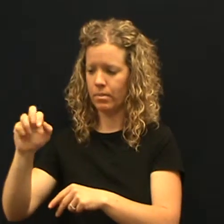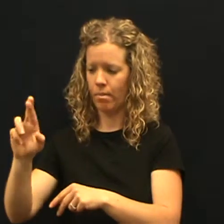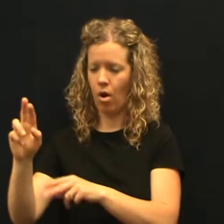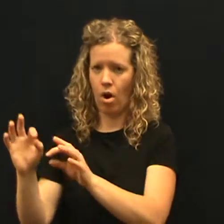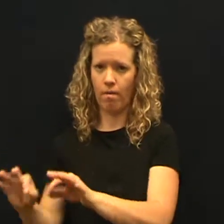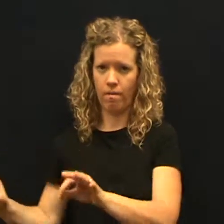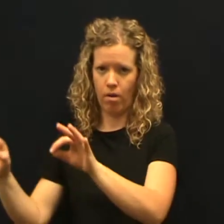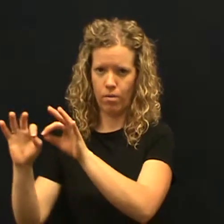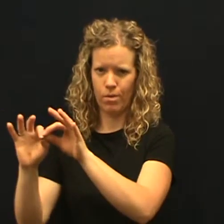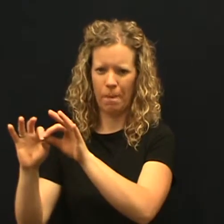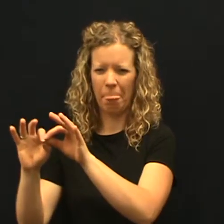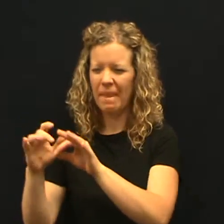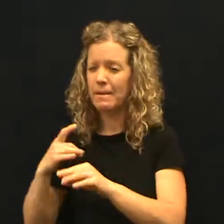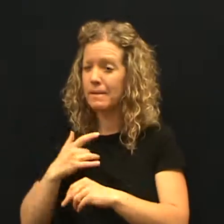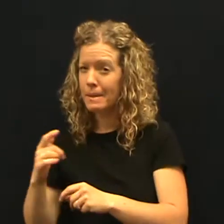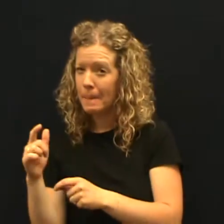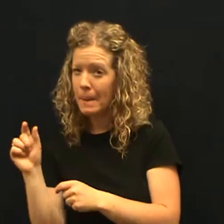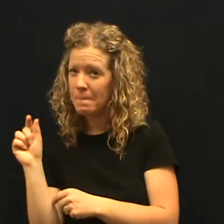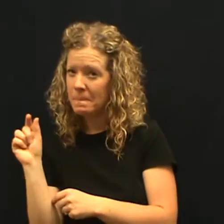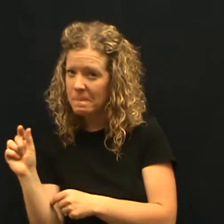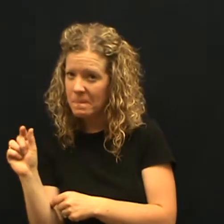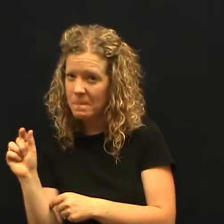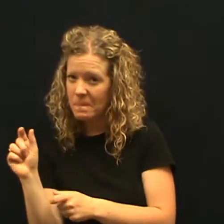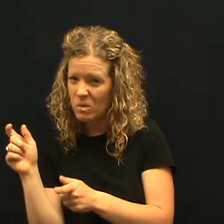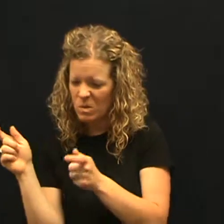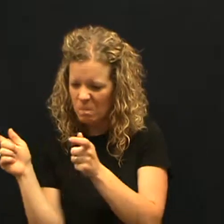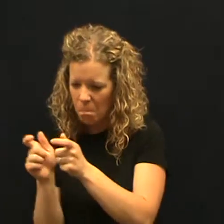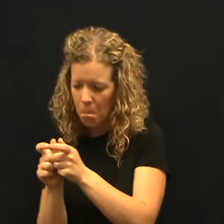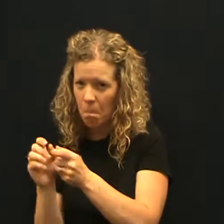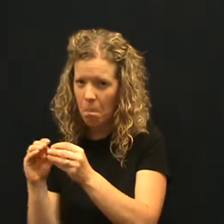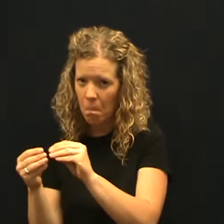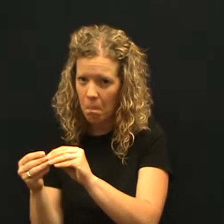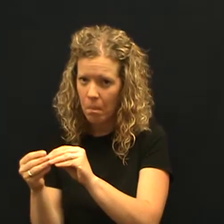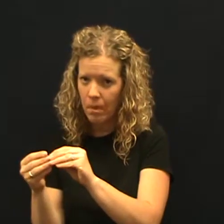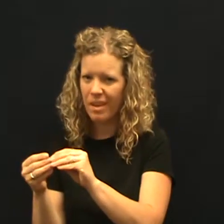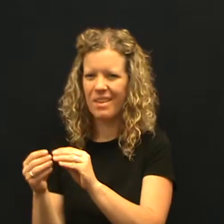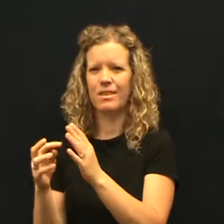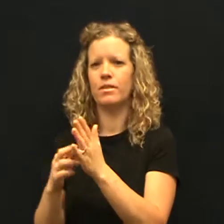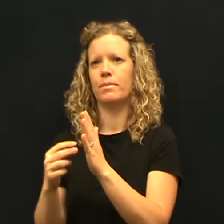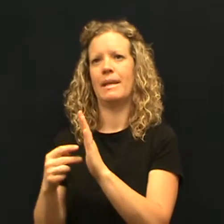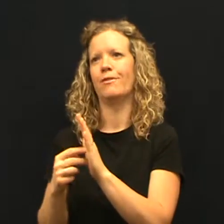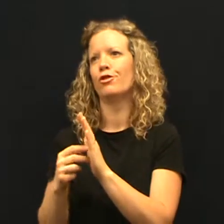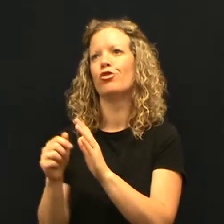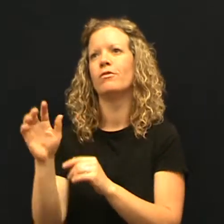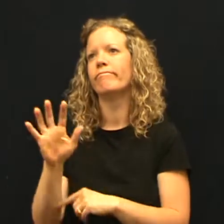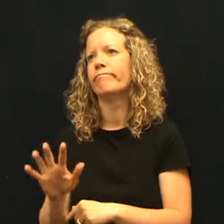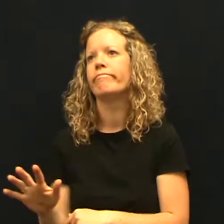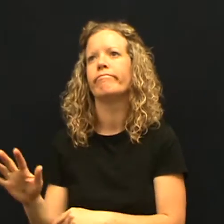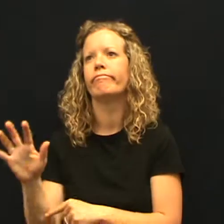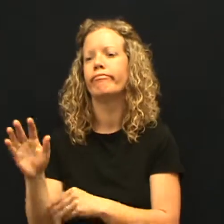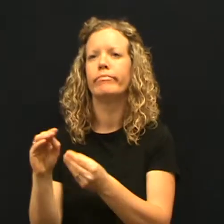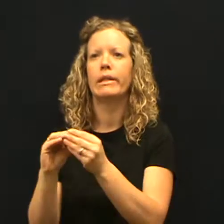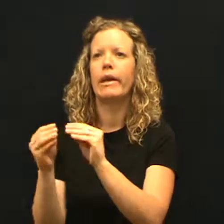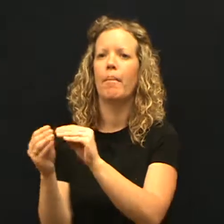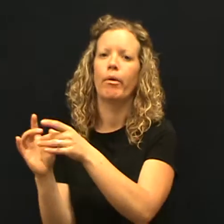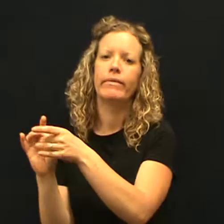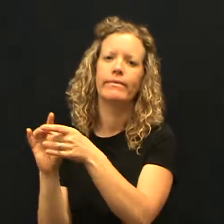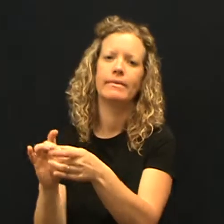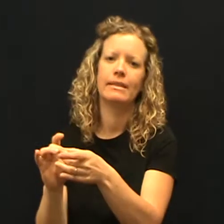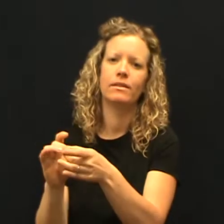small number that is basically an arbitrary amount that's assigned to the stock when